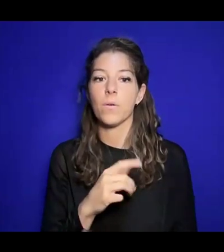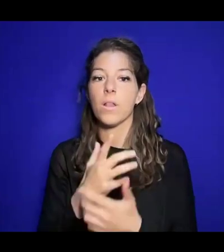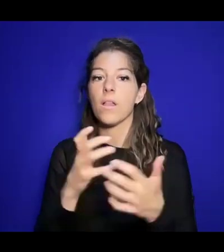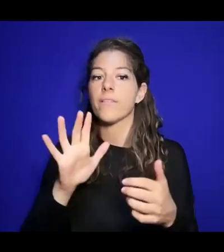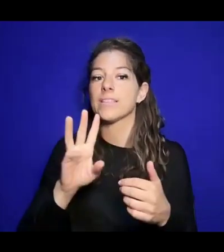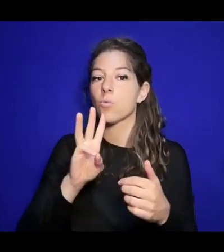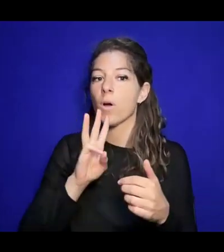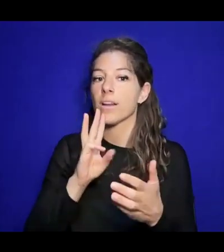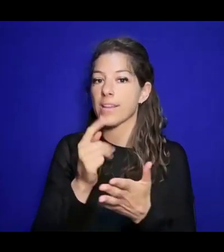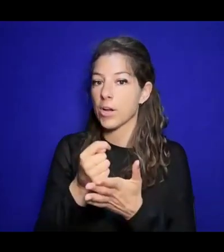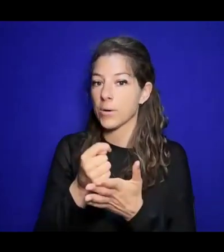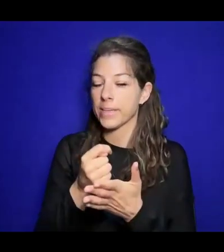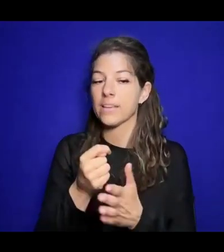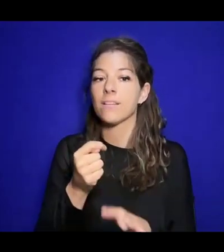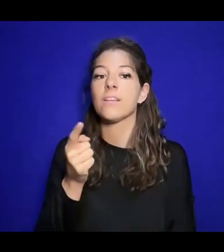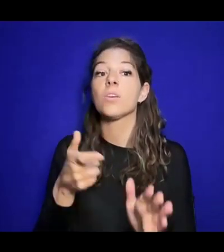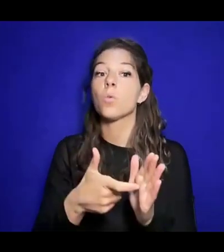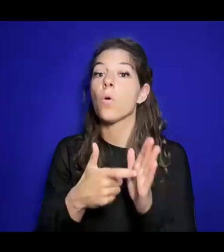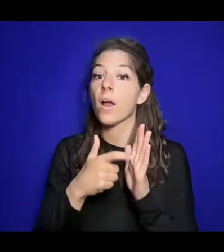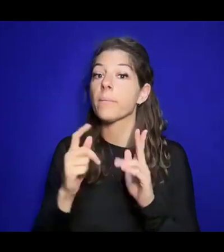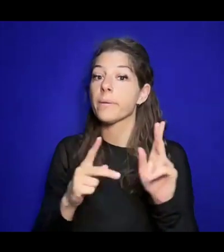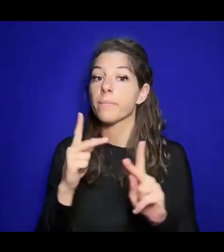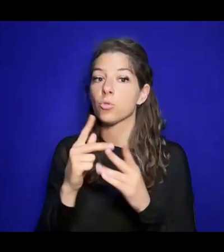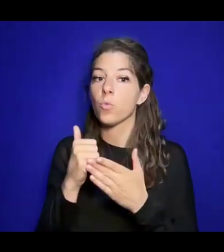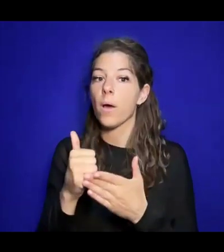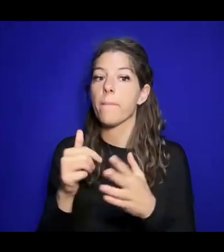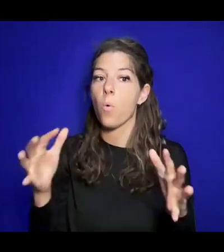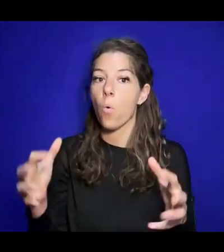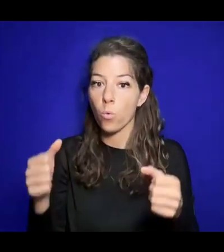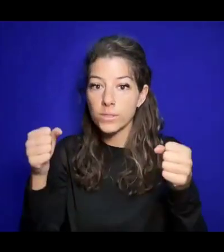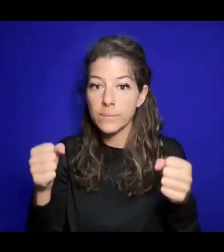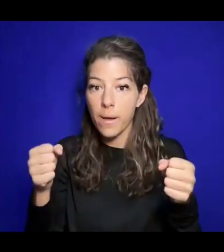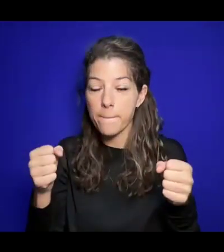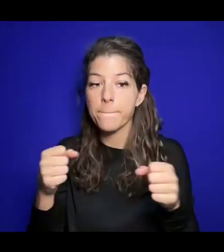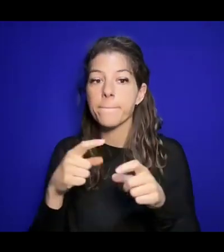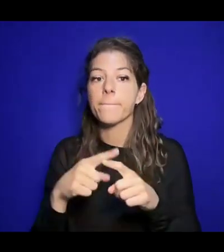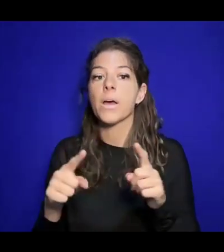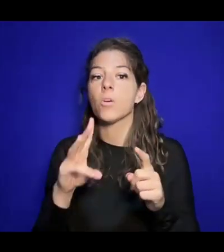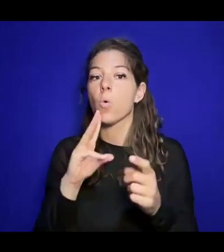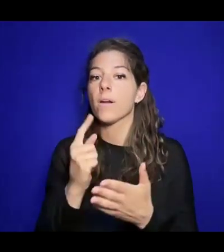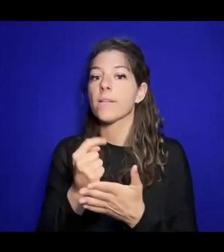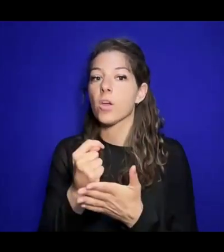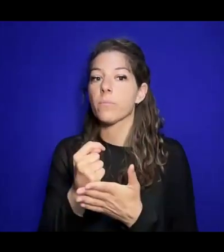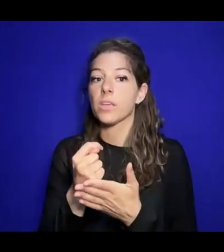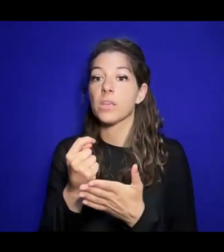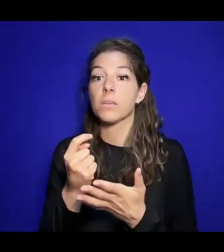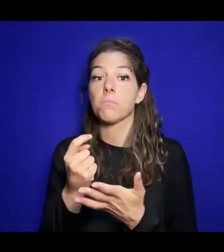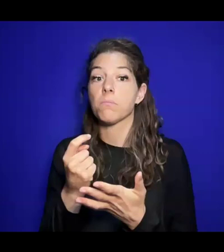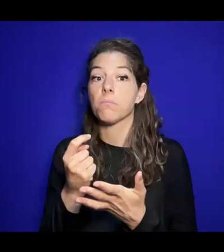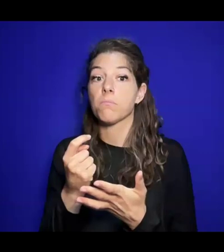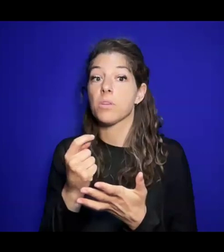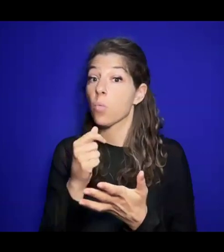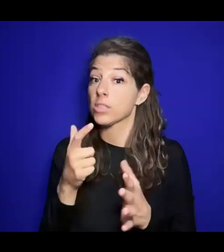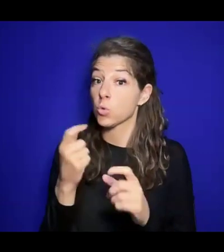aquatic therapy. Now, he did require people to help hold him up, but after doing aquatic therapy, it wasn't